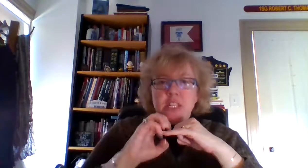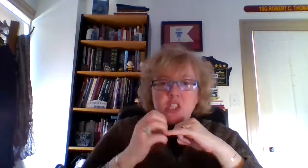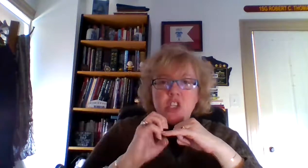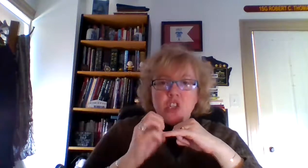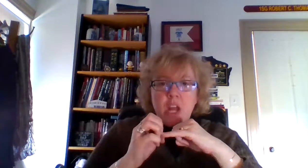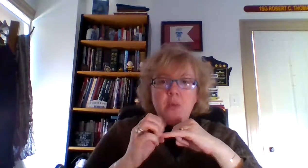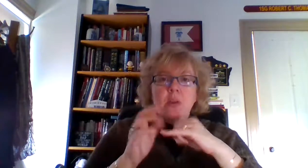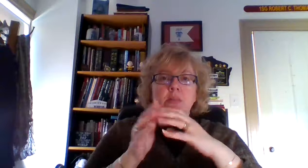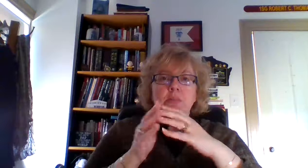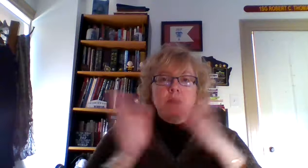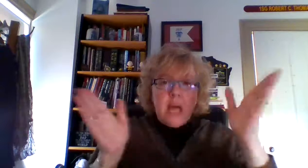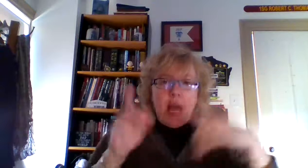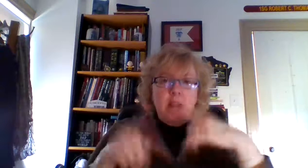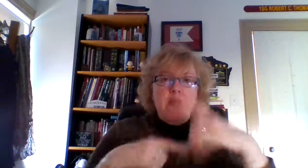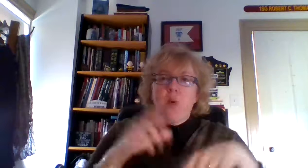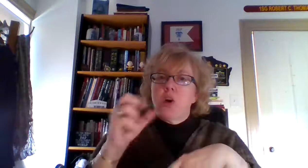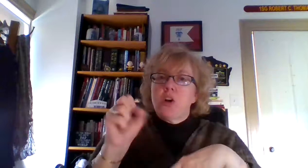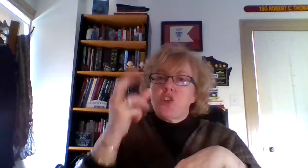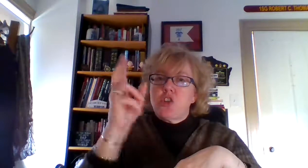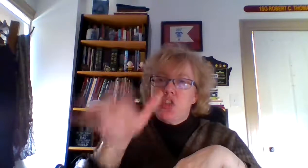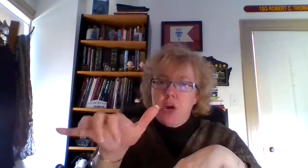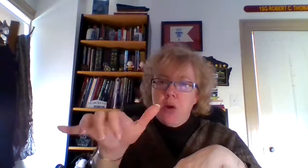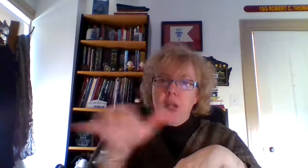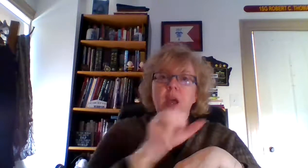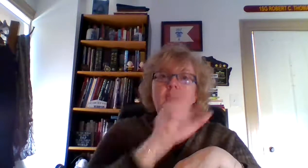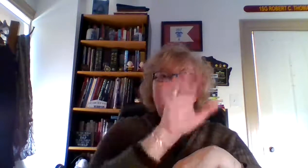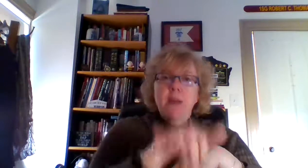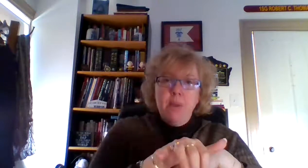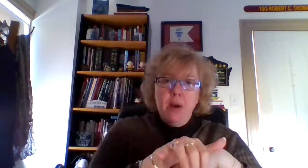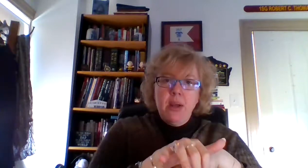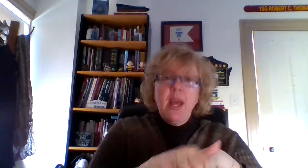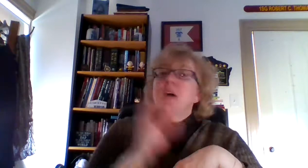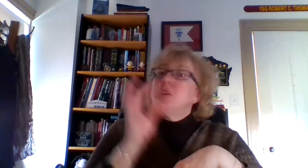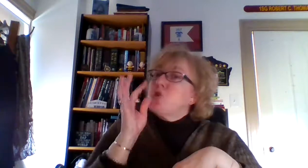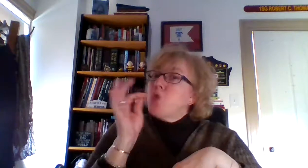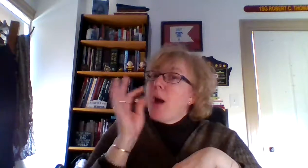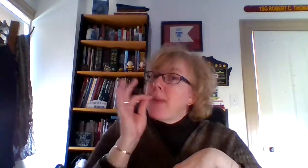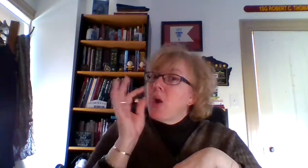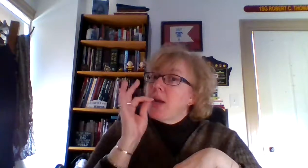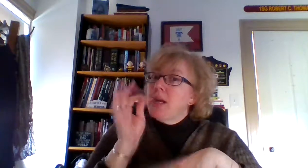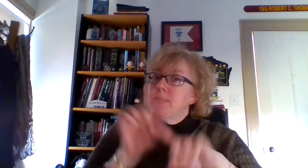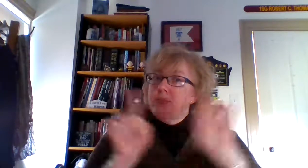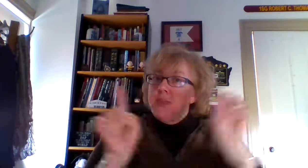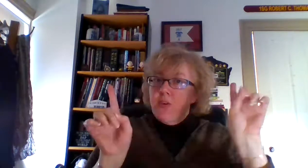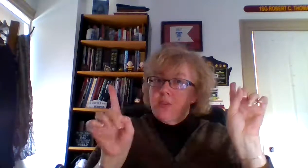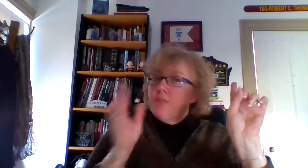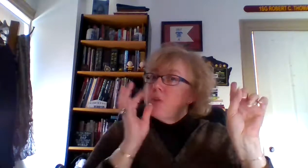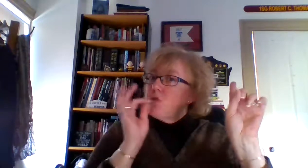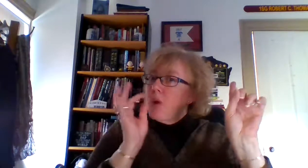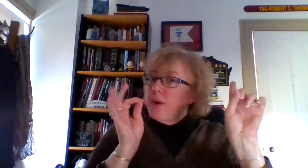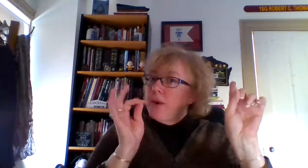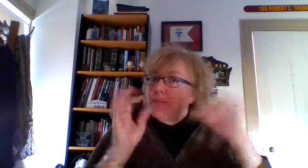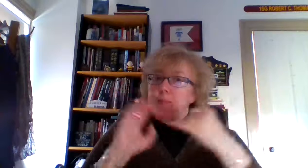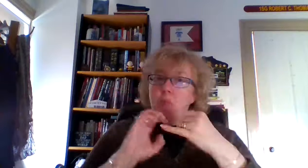is the general sign for cherry and berry. Strawberry, different. Strawberry.